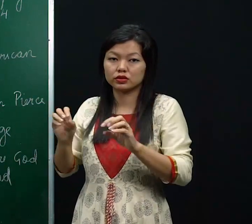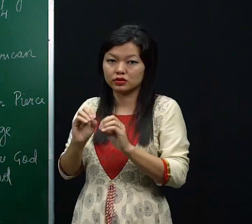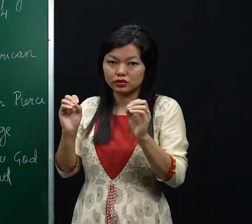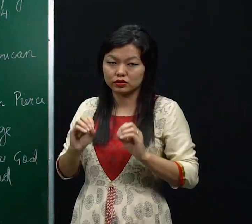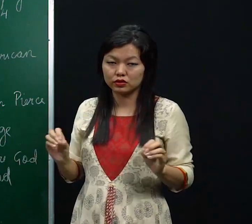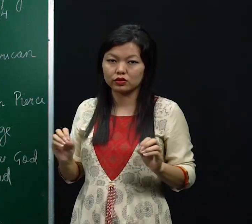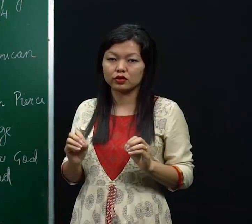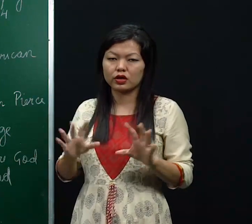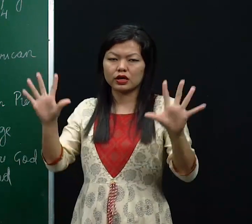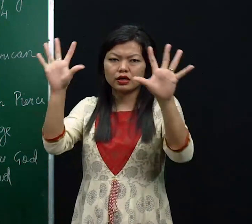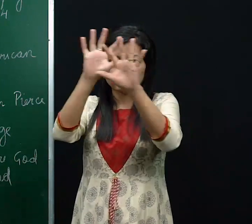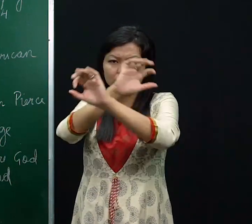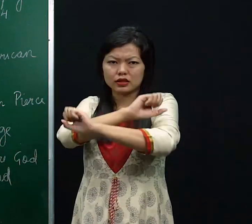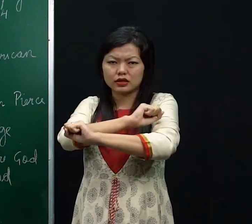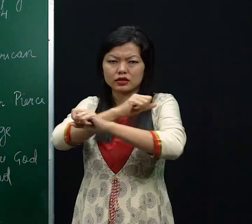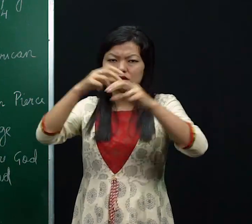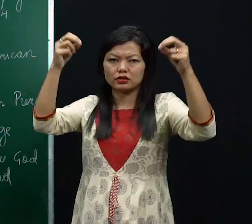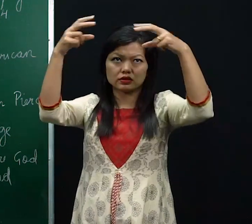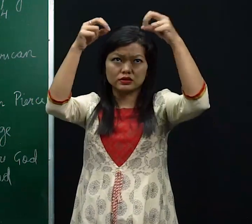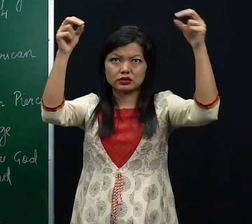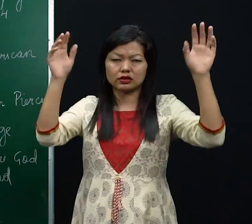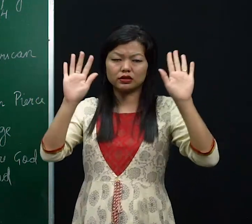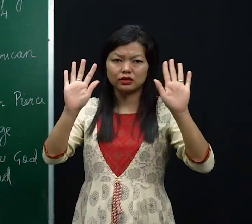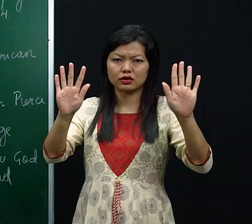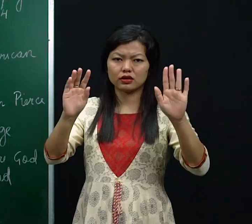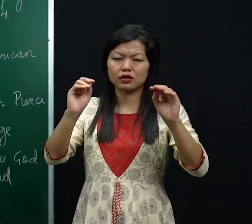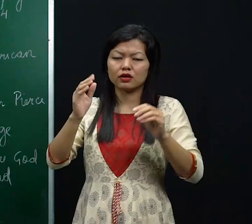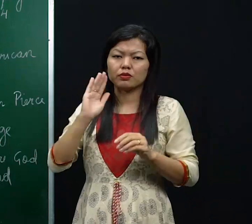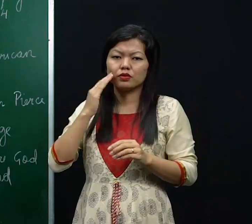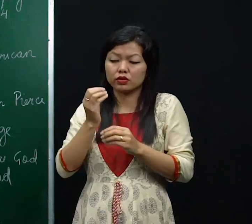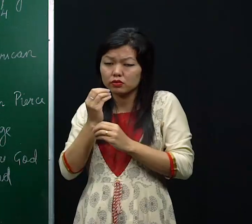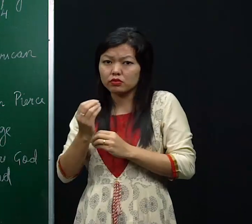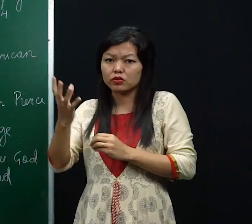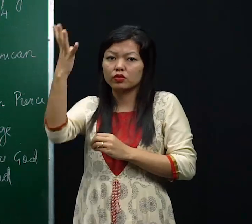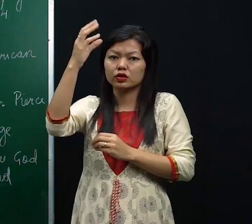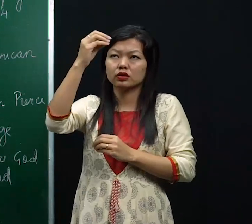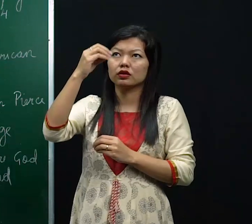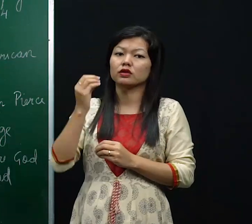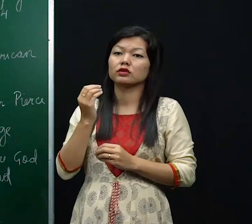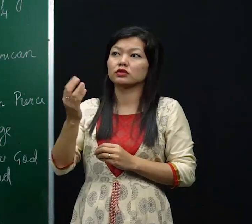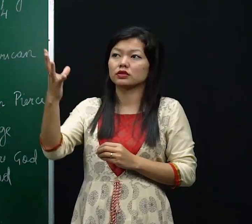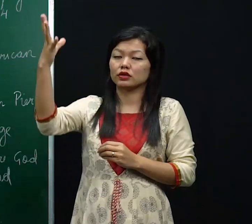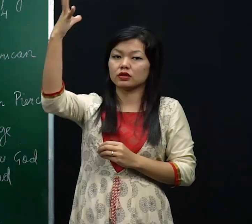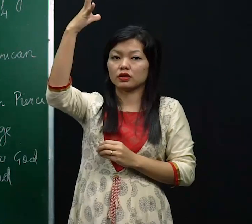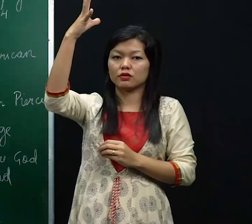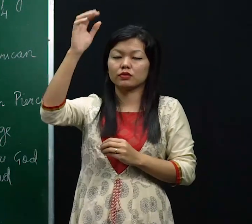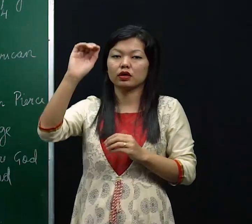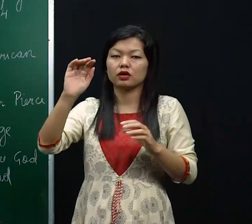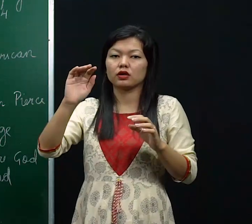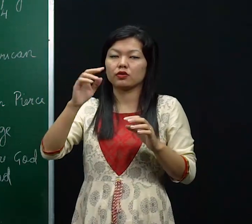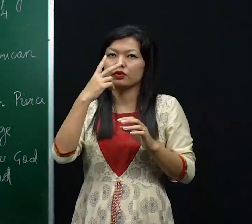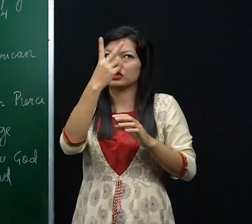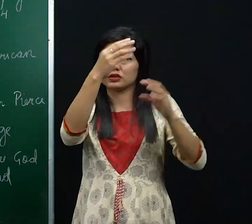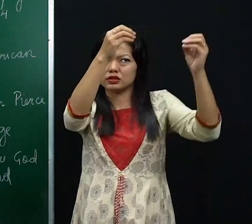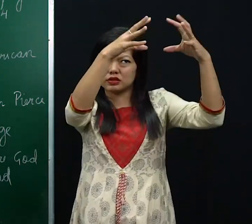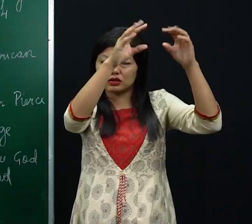it, right? The stars will be there forever and ever. That's what we have learned. And they don't even set or they don't rise. Here, the chief